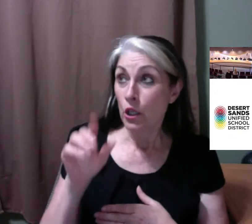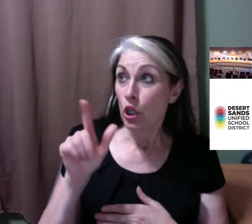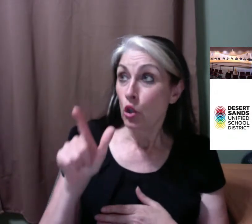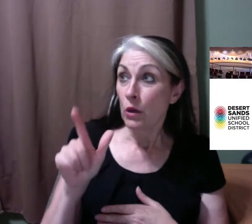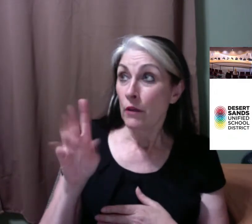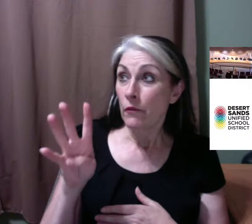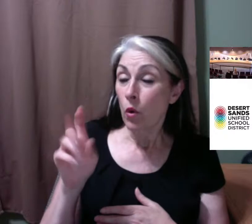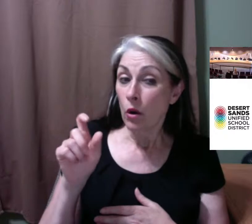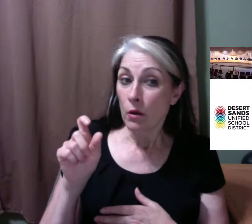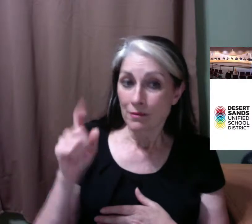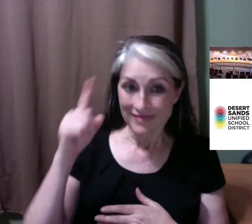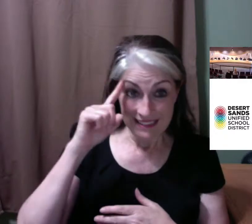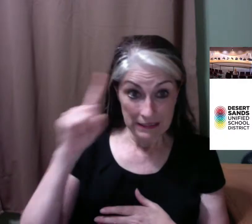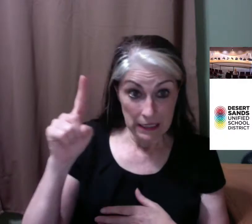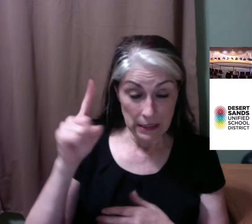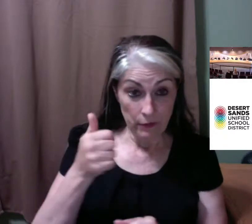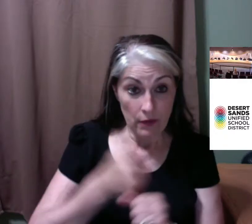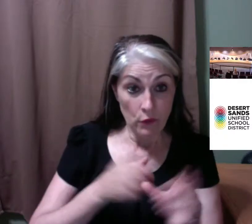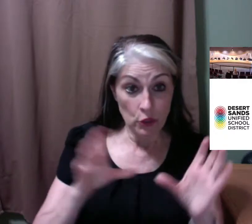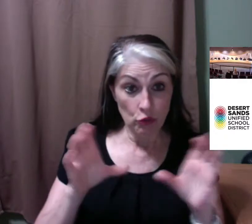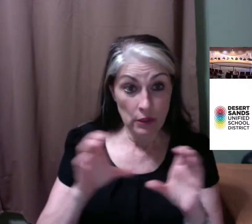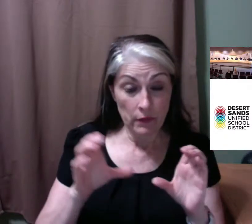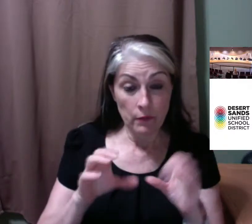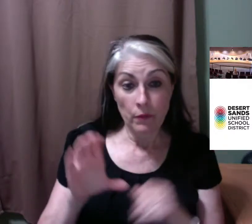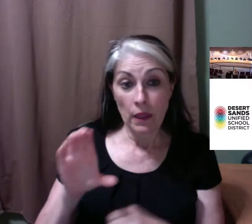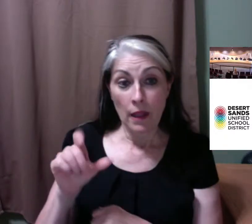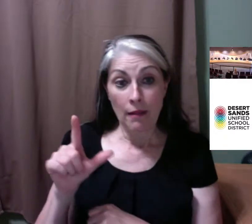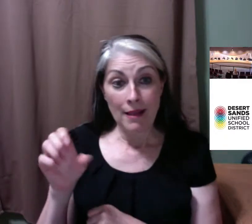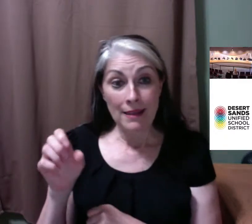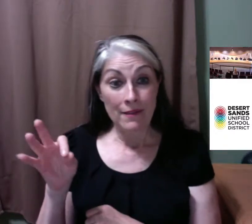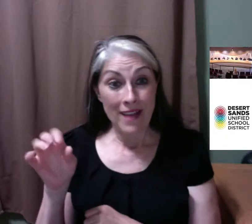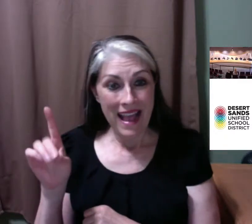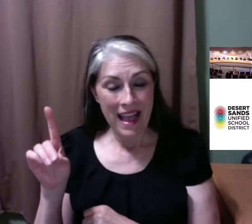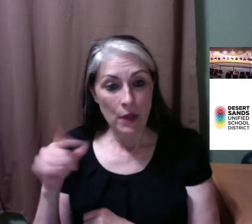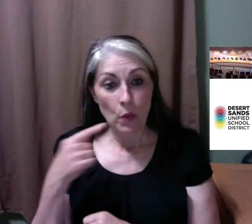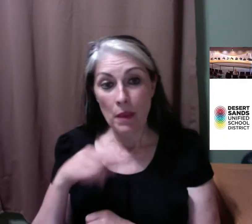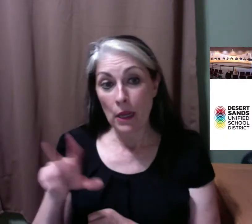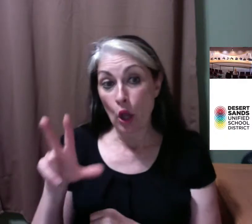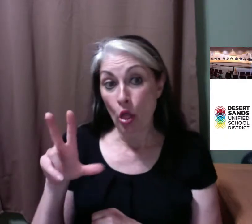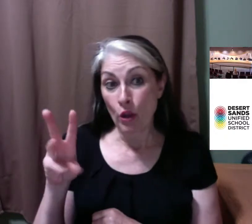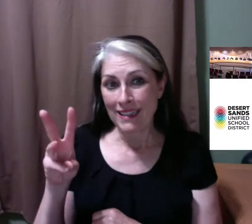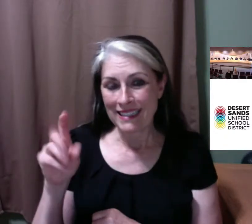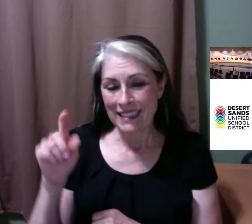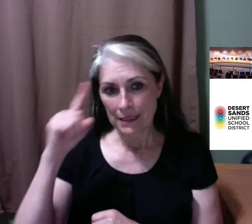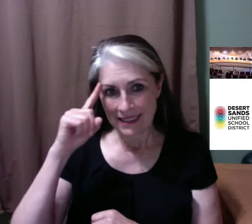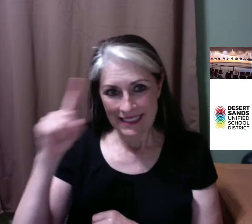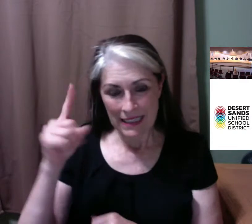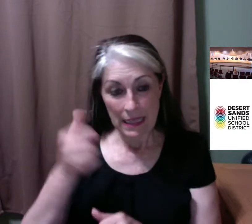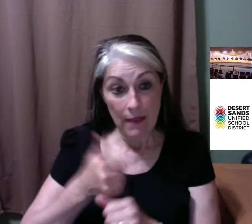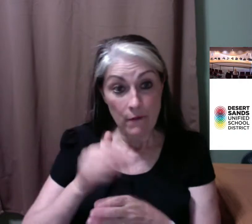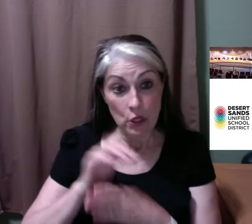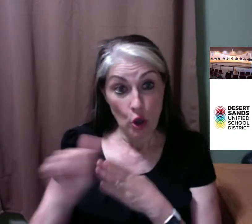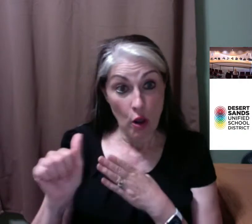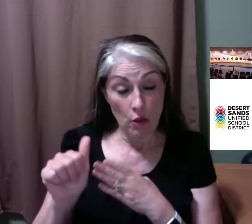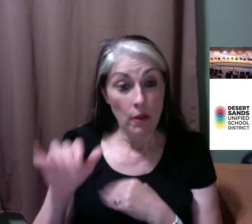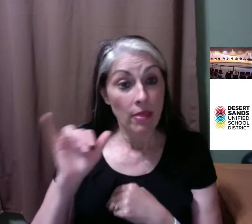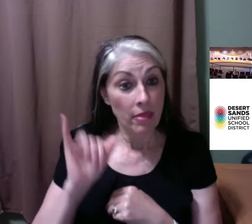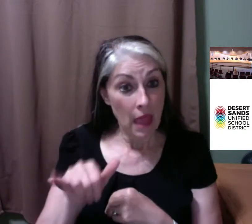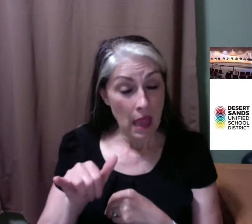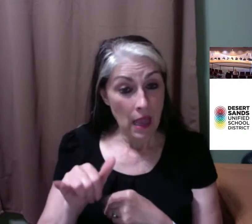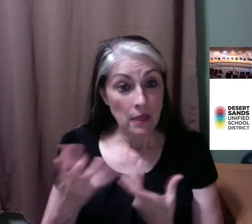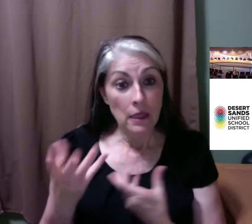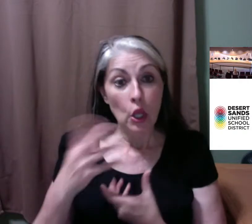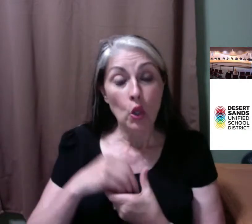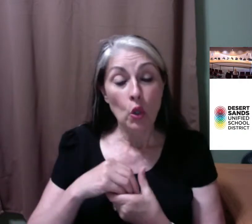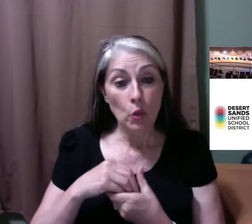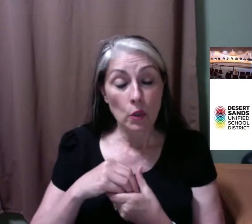every dollar for a certificated employee. And for a classified employee, we pay 36 cents on every dollar. And that, what's included